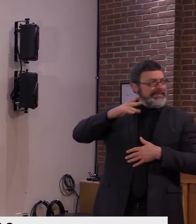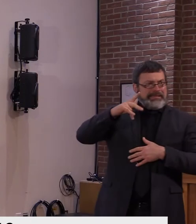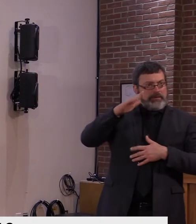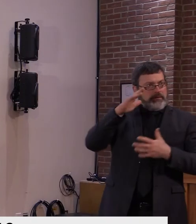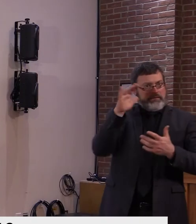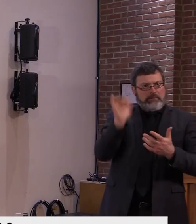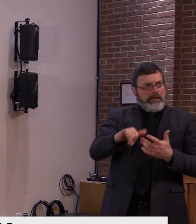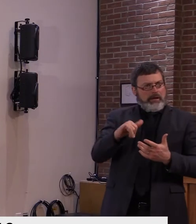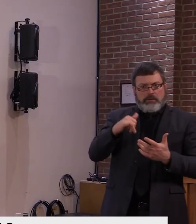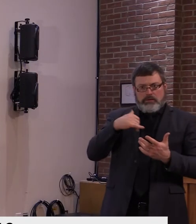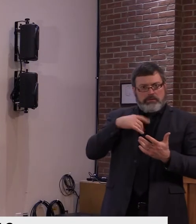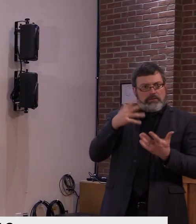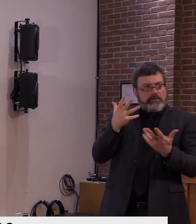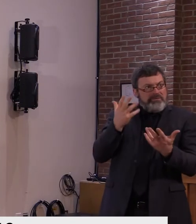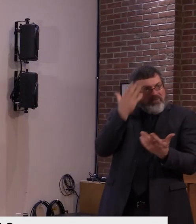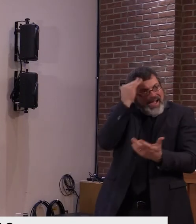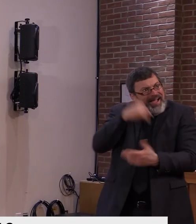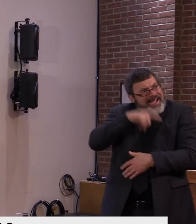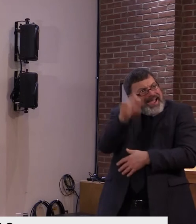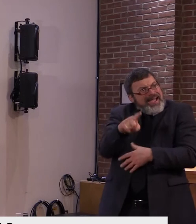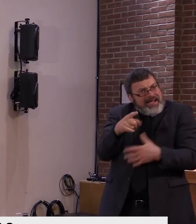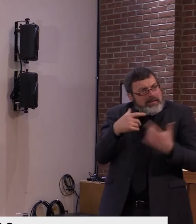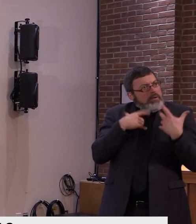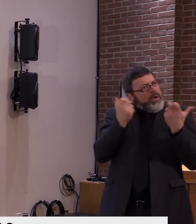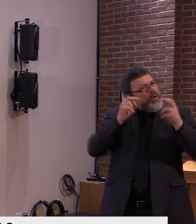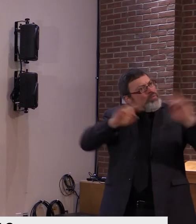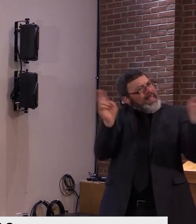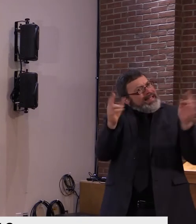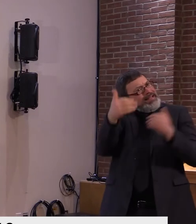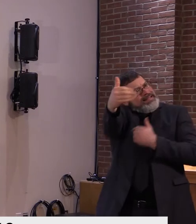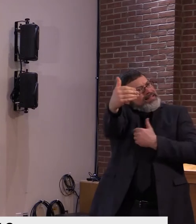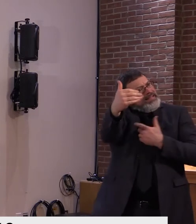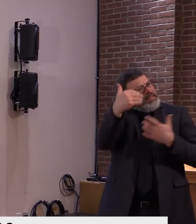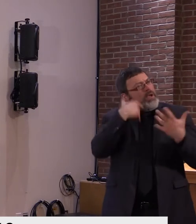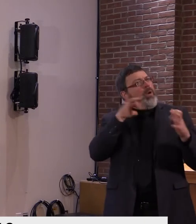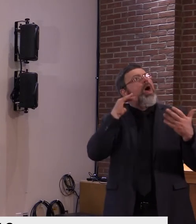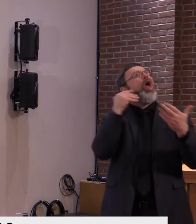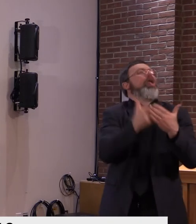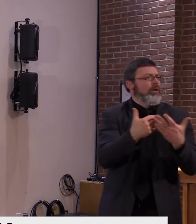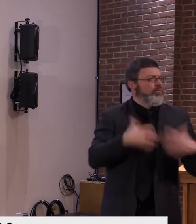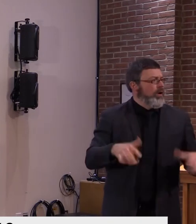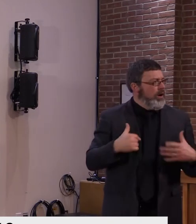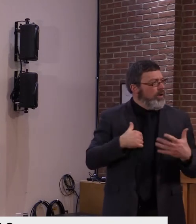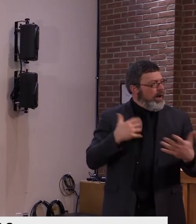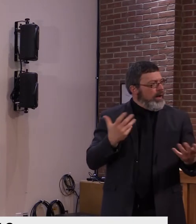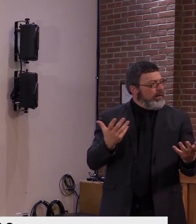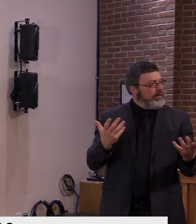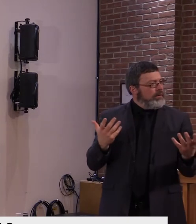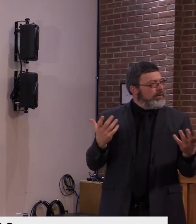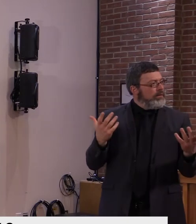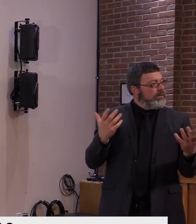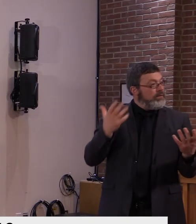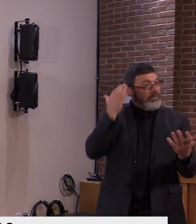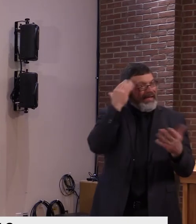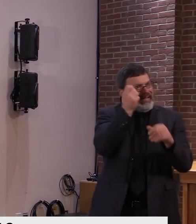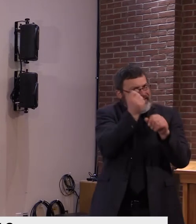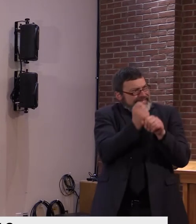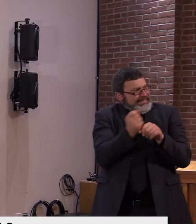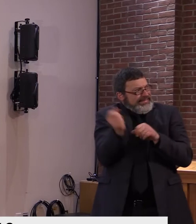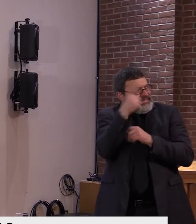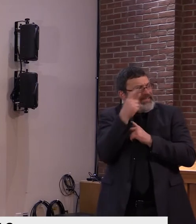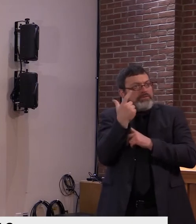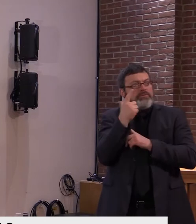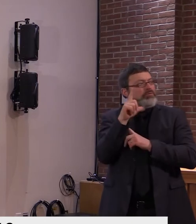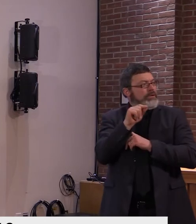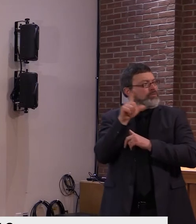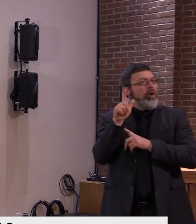there's going to be an avalanche amount, growing numbers of people who will have been vaccinated. And they might want to go to Europe or